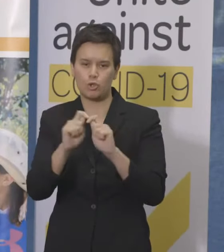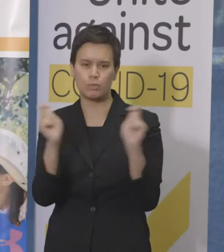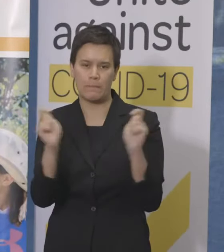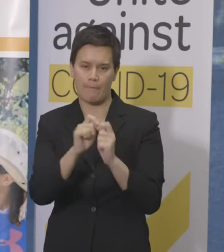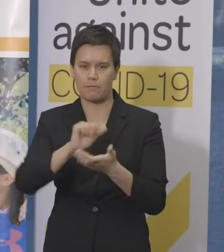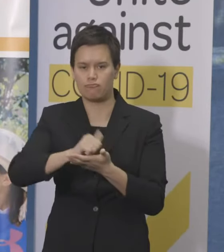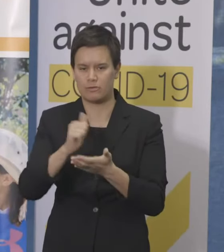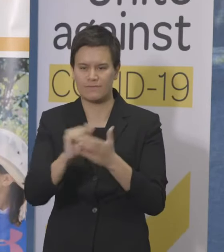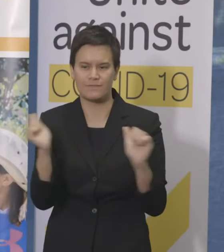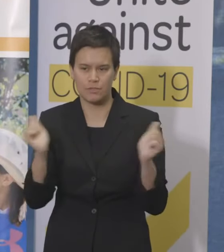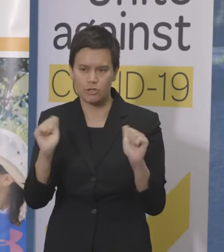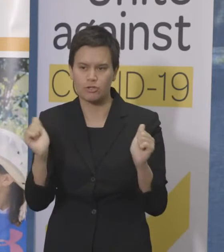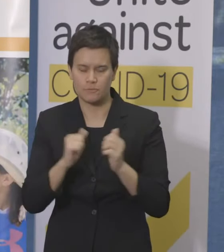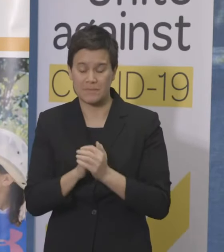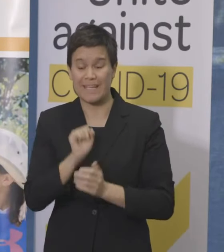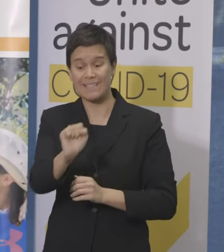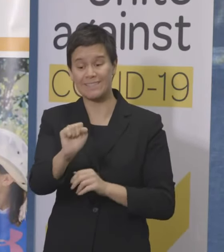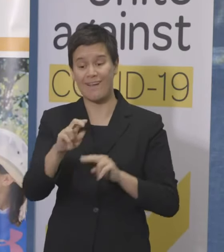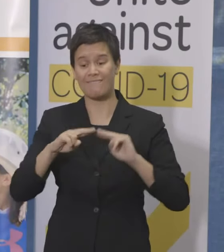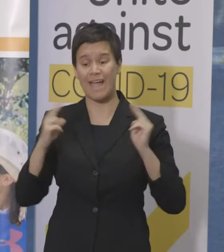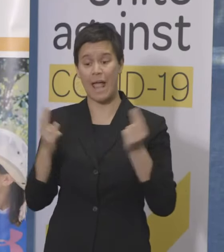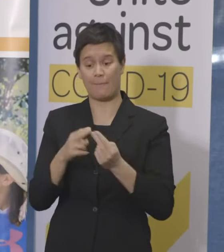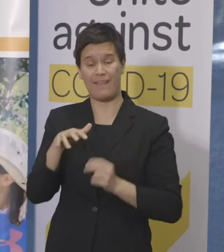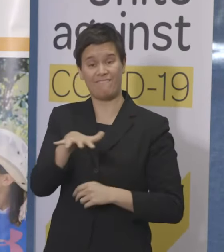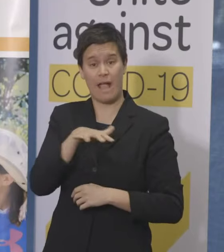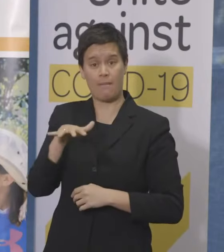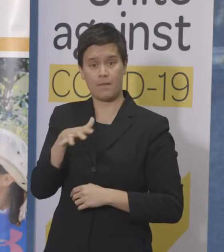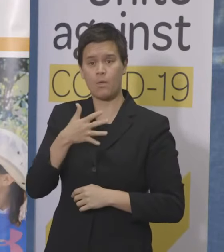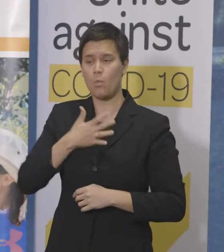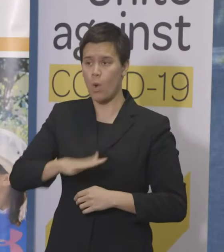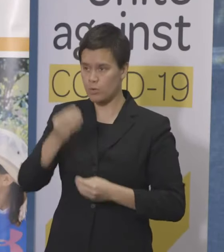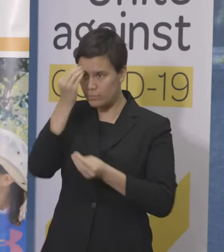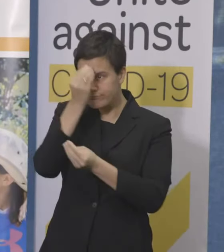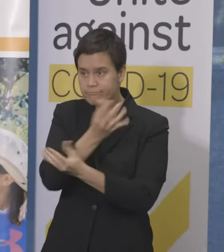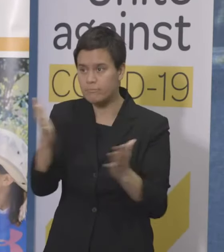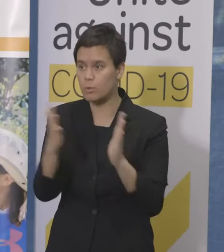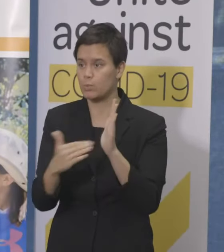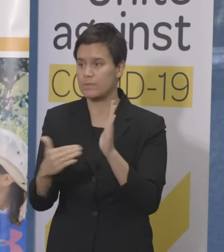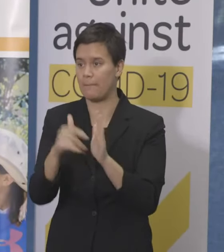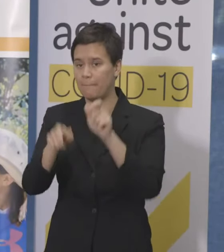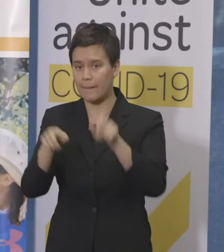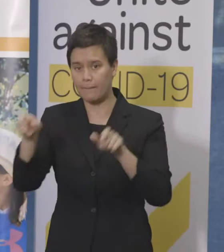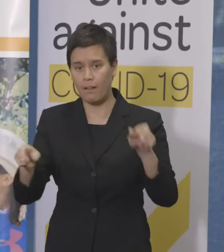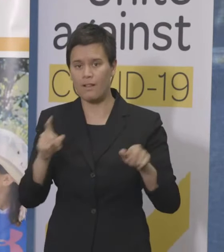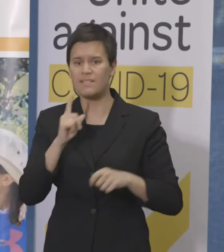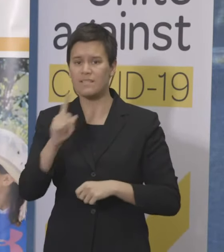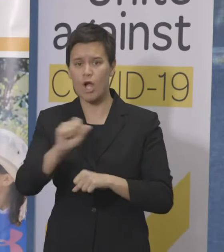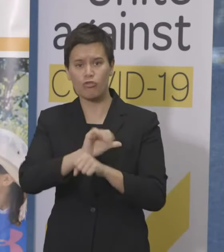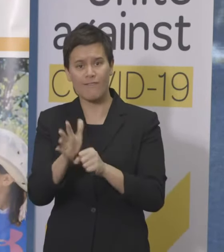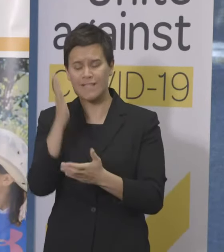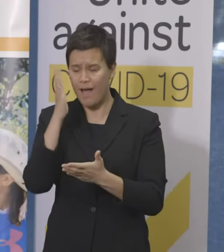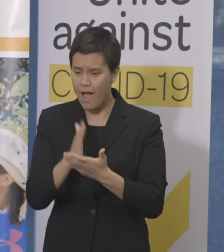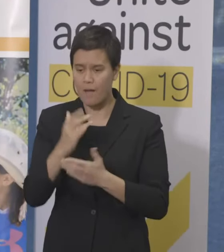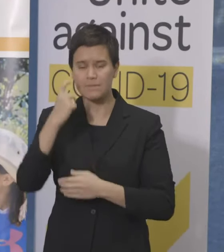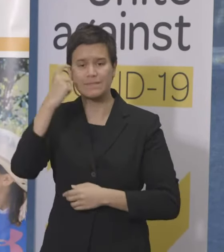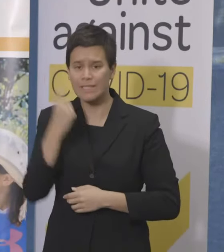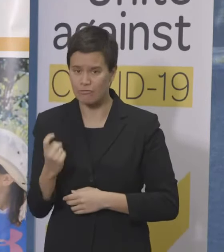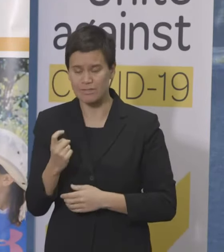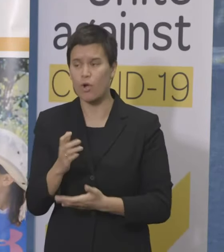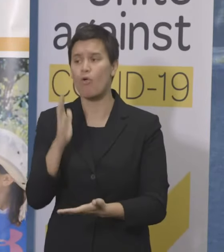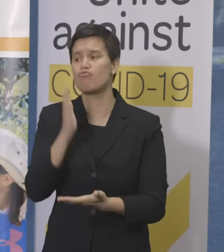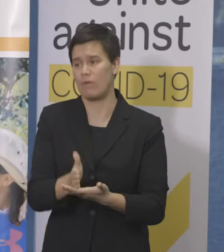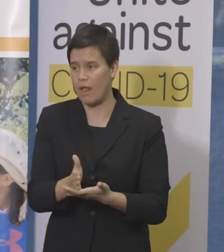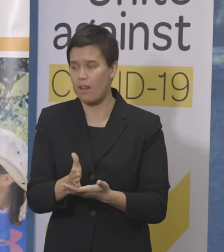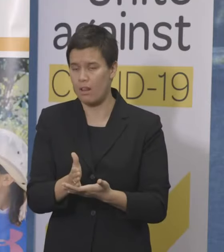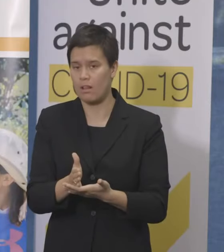country that coronavirus is so real and to be vigilant and cautious. They have issued a plea to all New Zealanders: if you